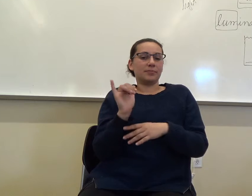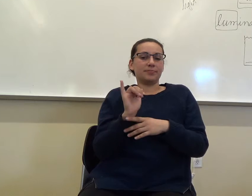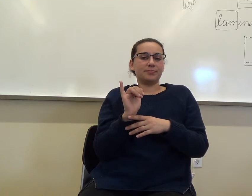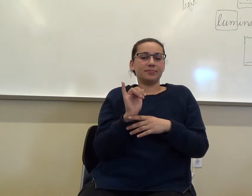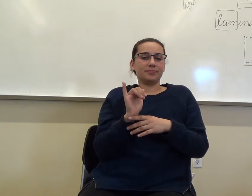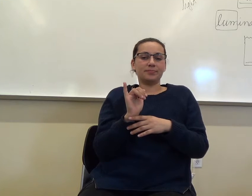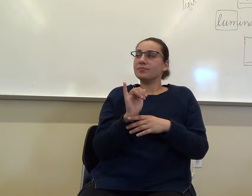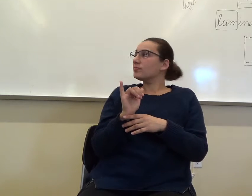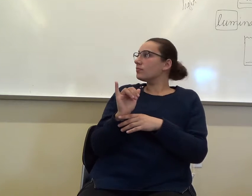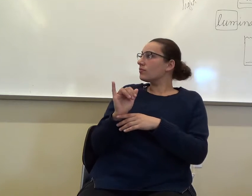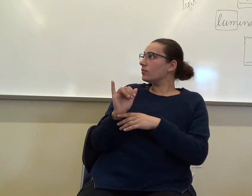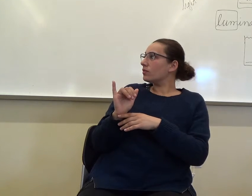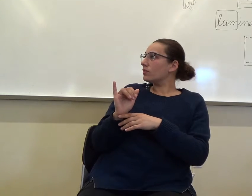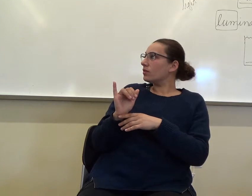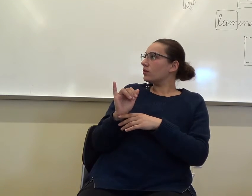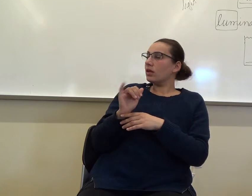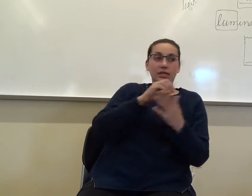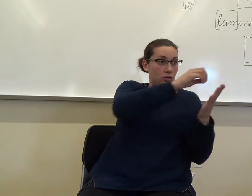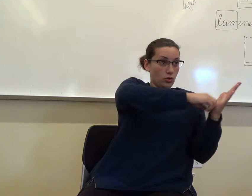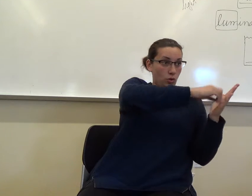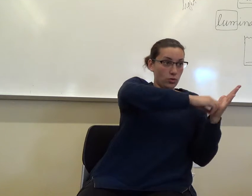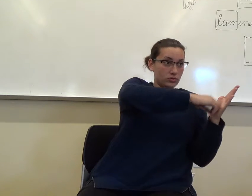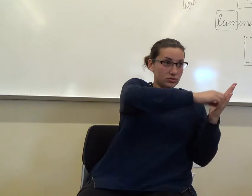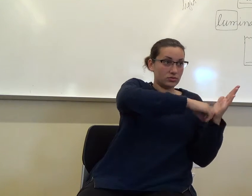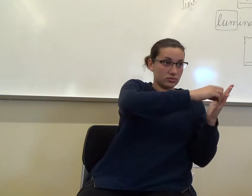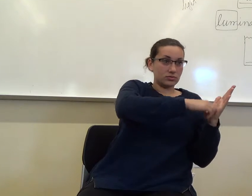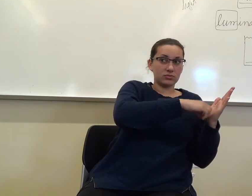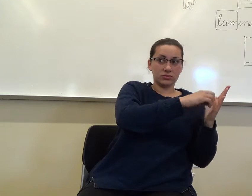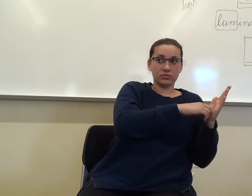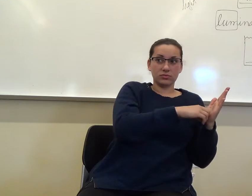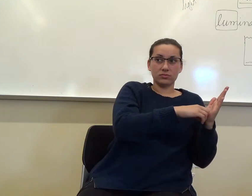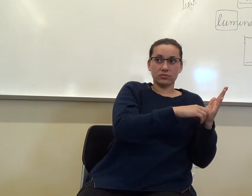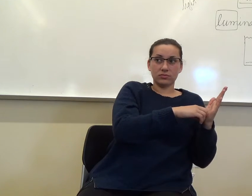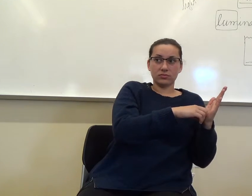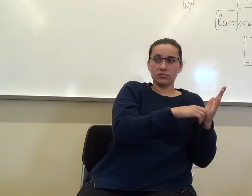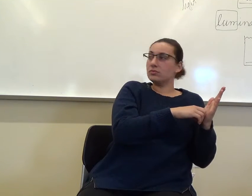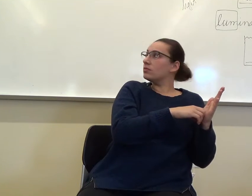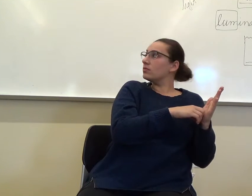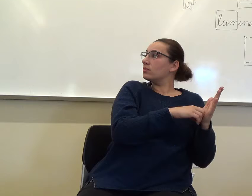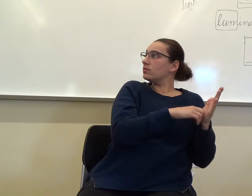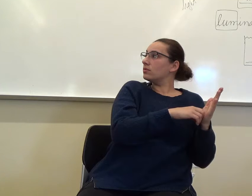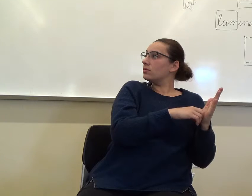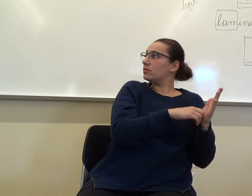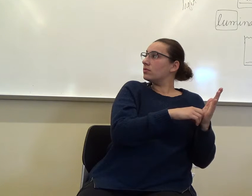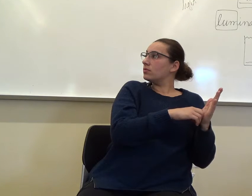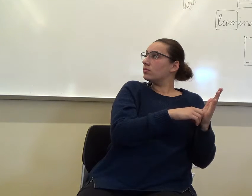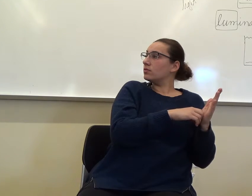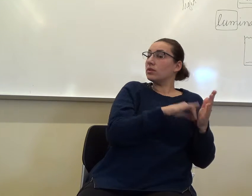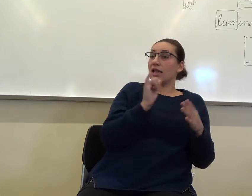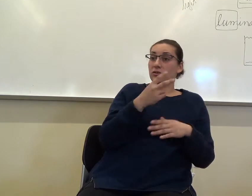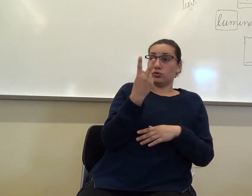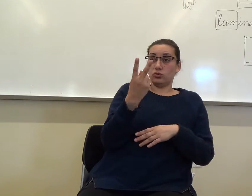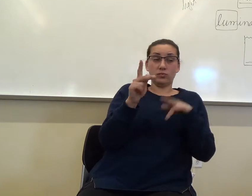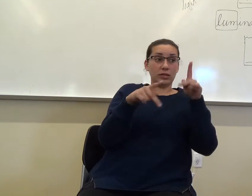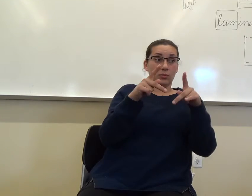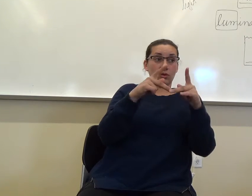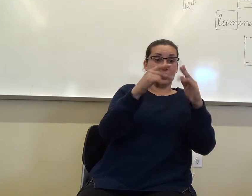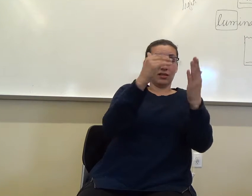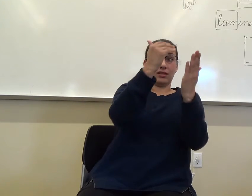correctly did. If these two people are the heading of your lists here, then it's a